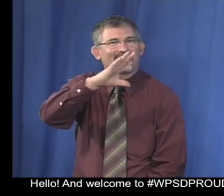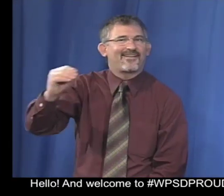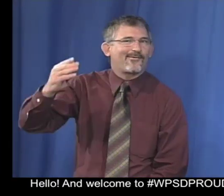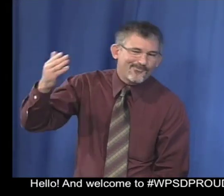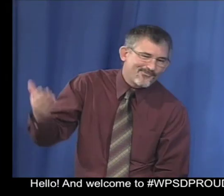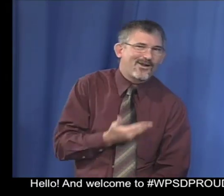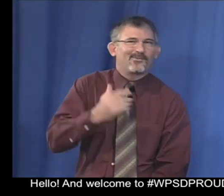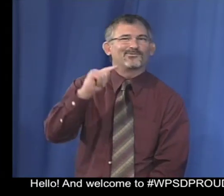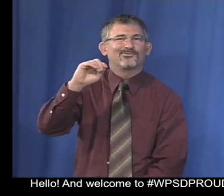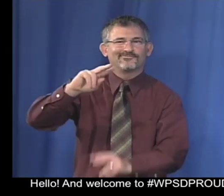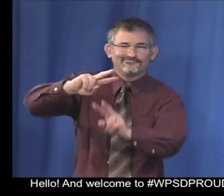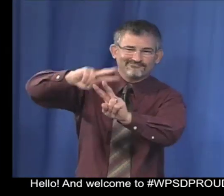Hello, and welcome to